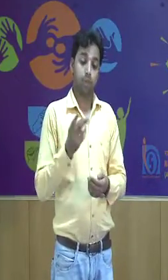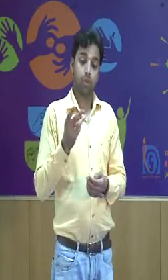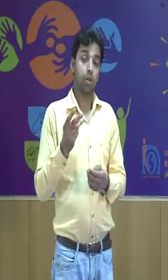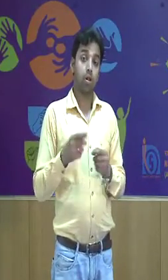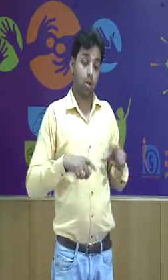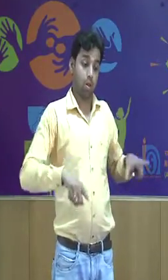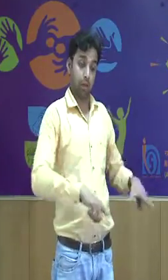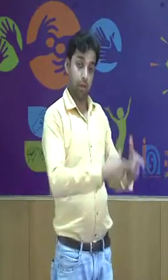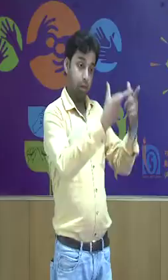Vanaprastha